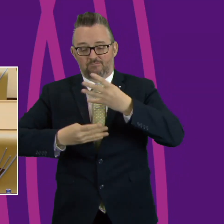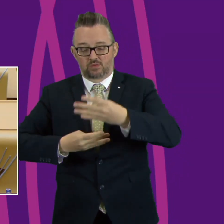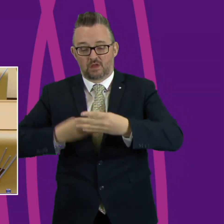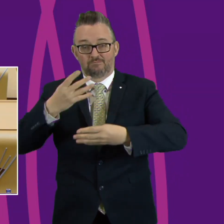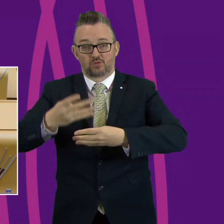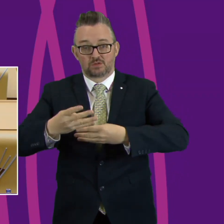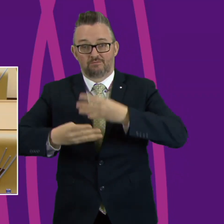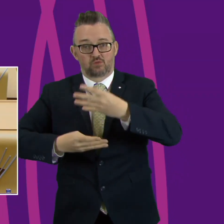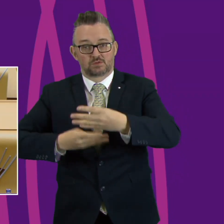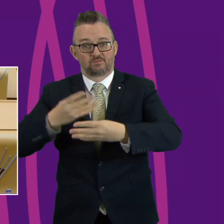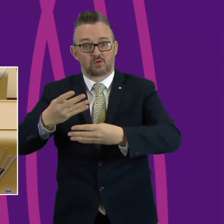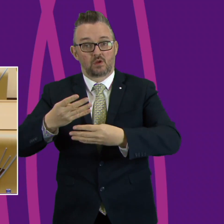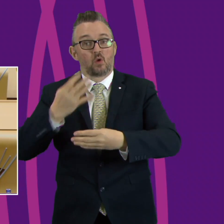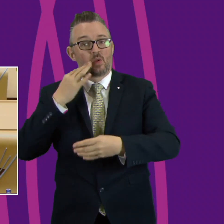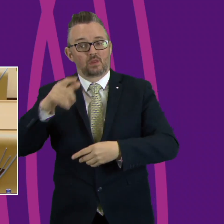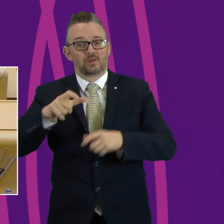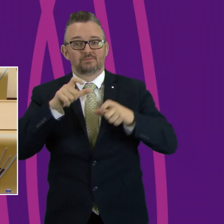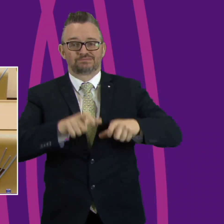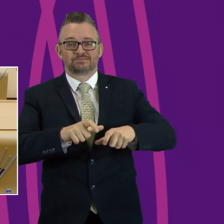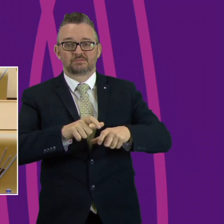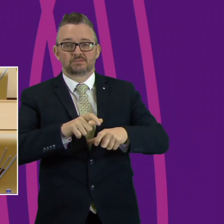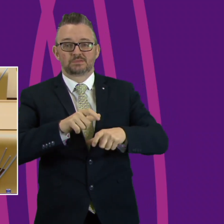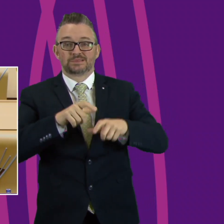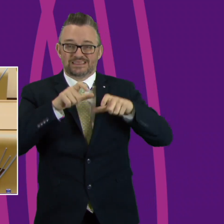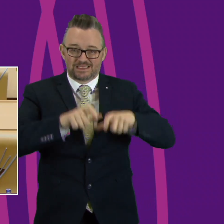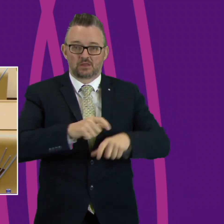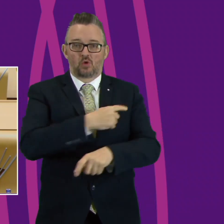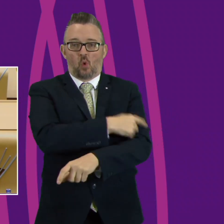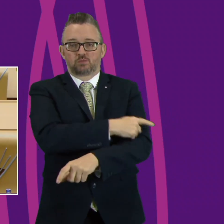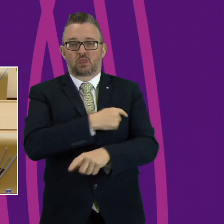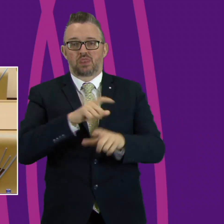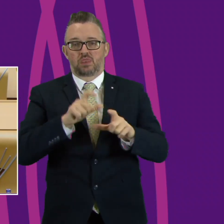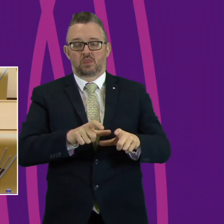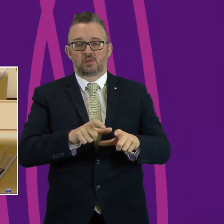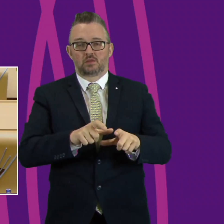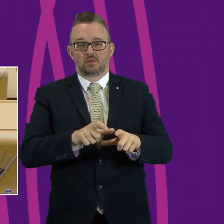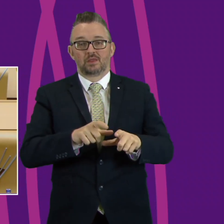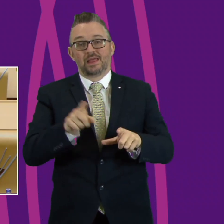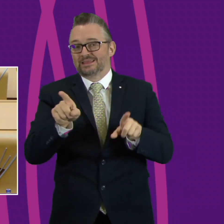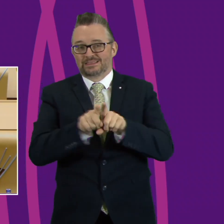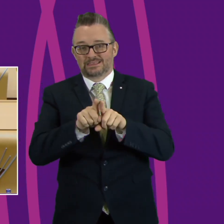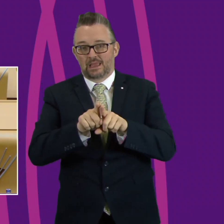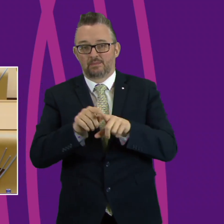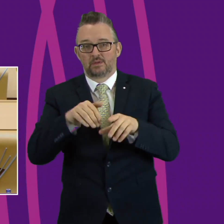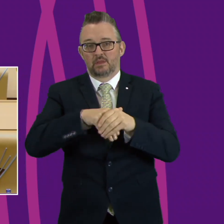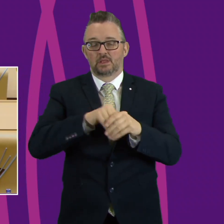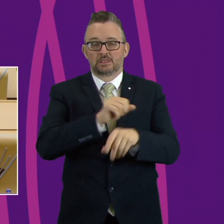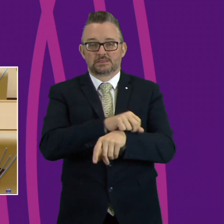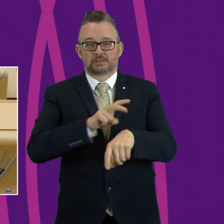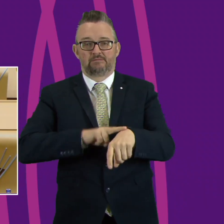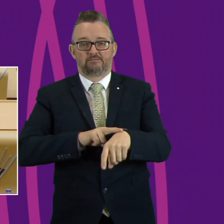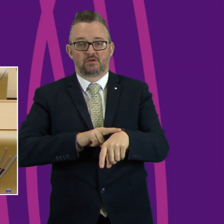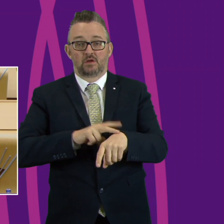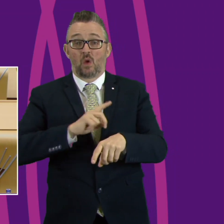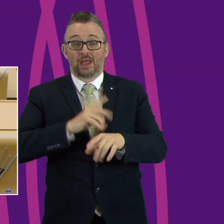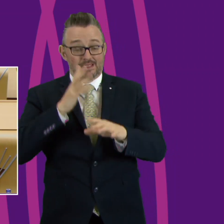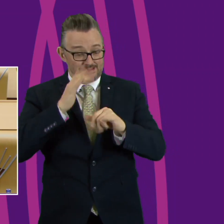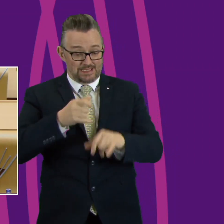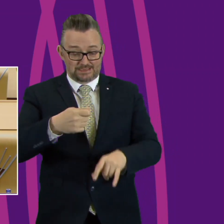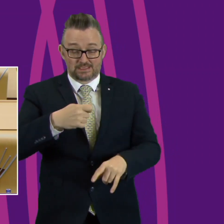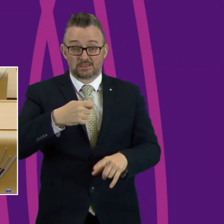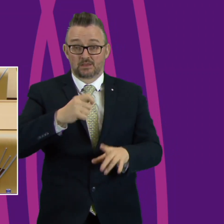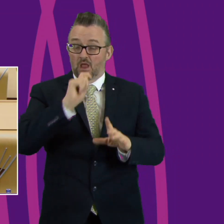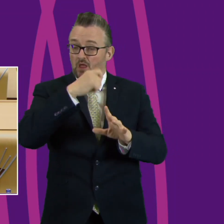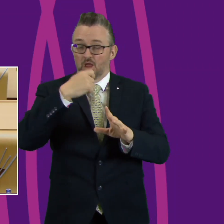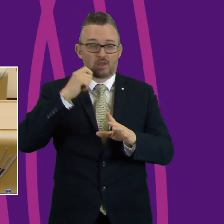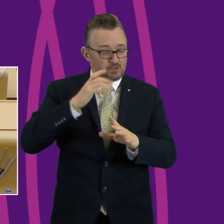are inpatients, and that would apply in the case of health and care staff. So it is an iterative process, because all the test tells you is whether or